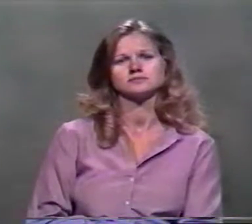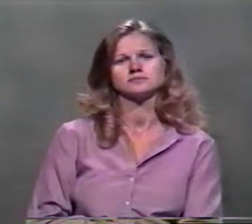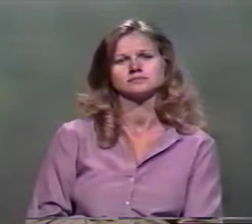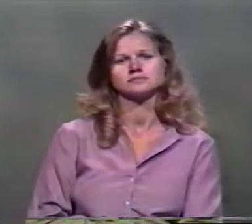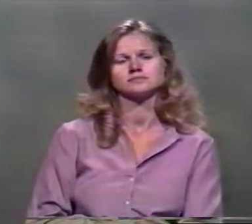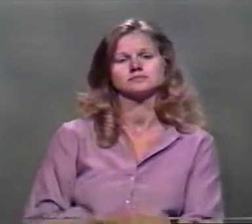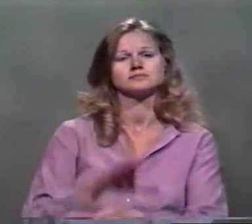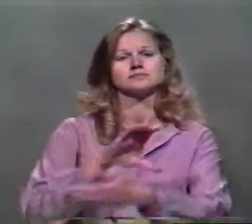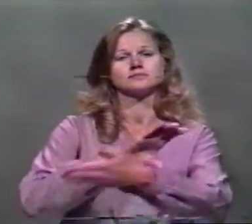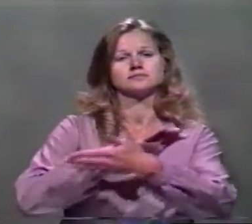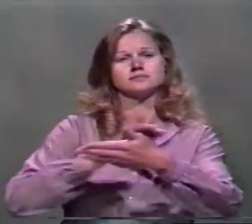sign